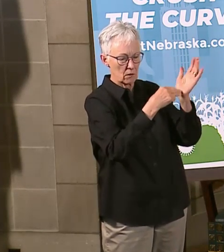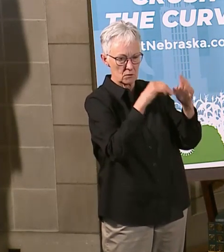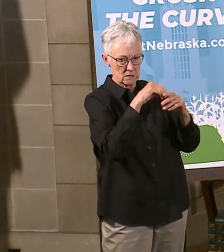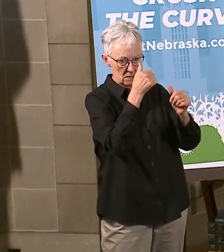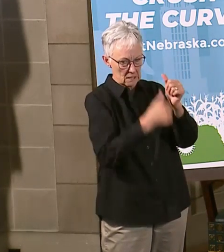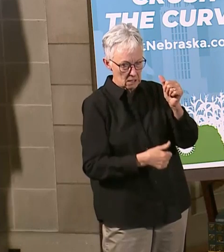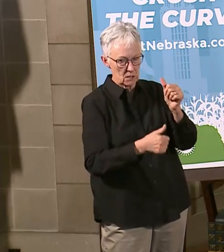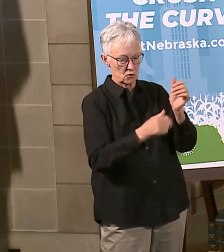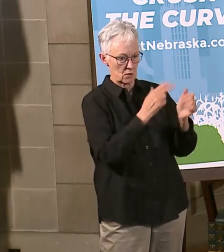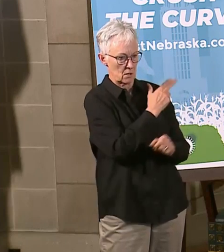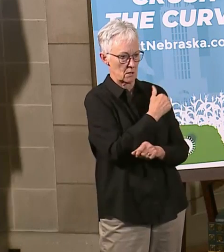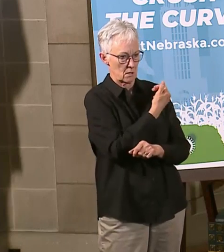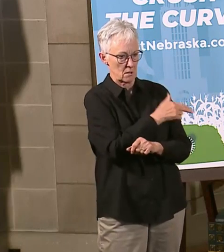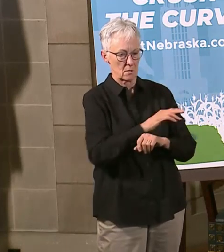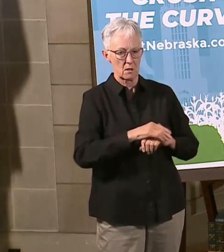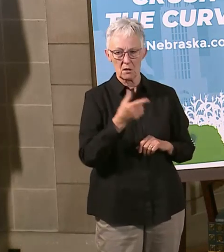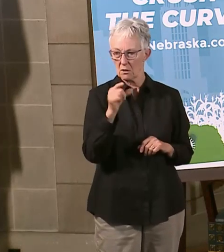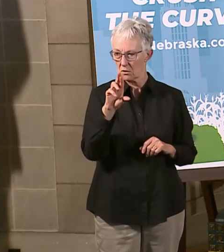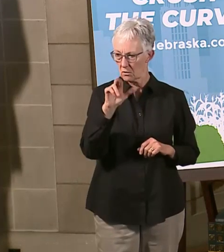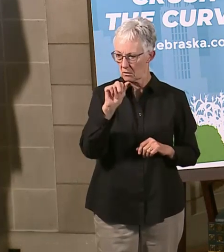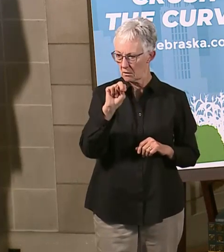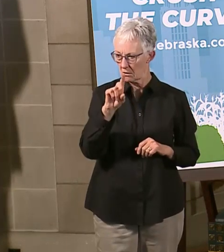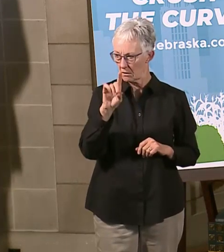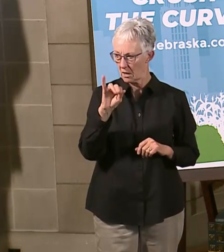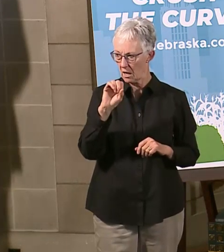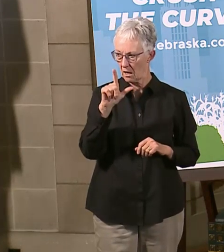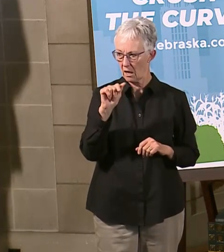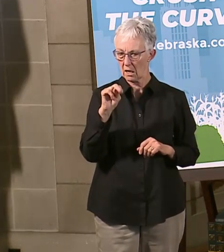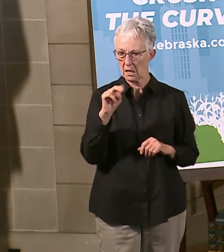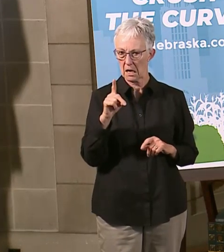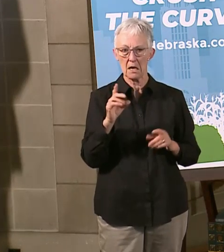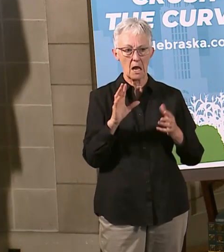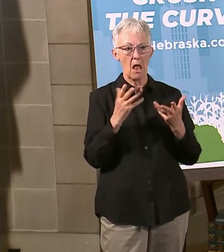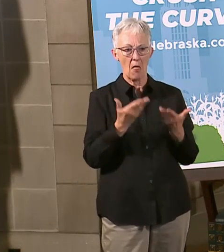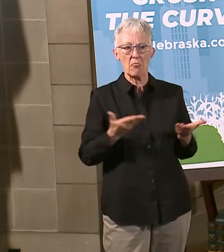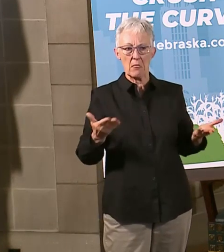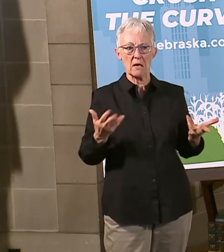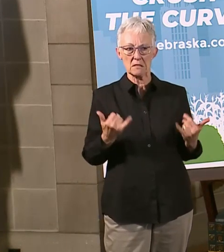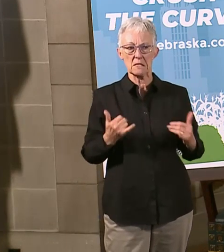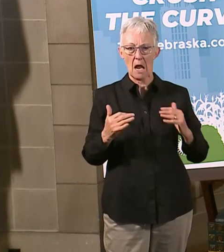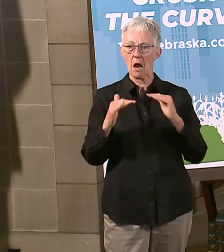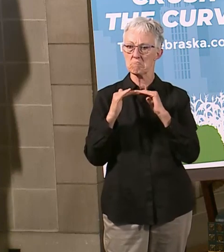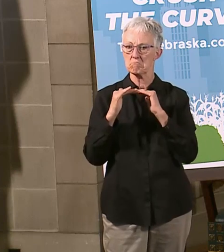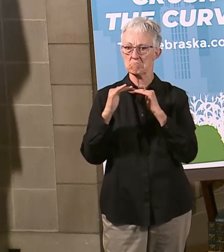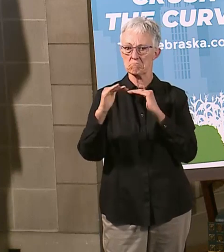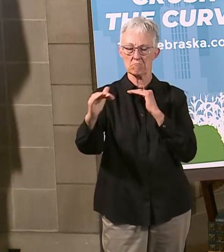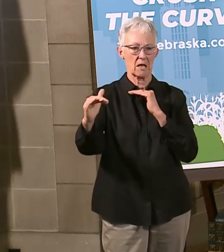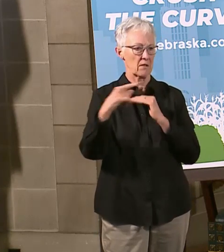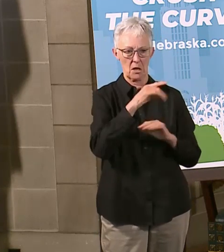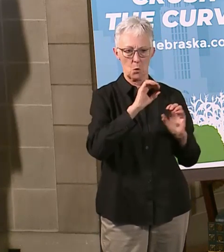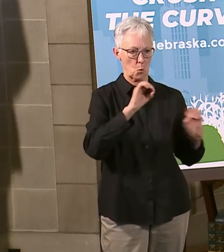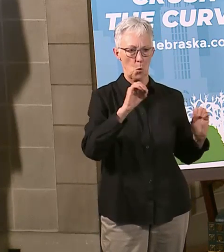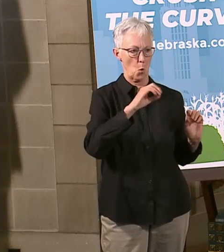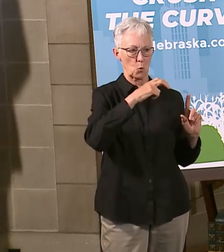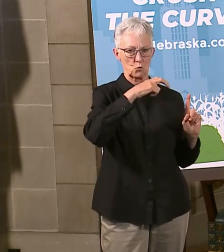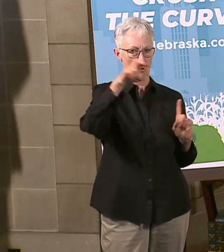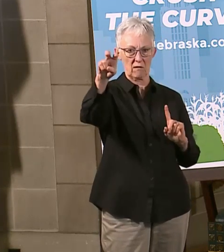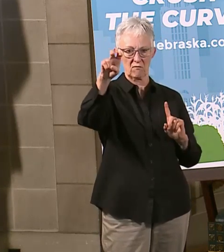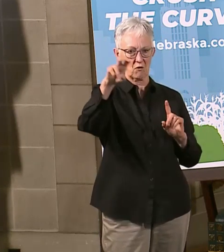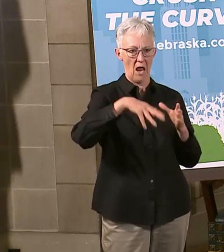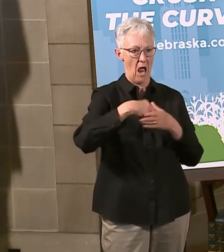hospitals. For Grand Island, things are really stabilizing out now. They did not have any transfers out of Grand Island St. Francis